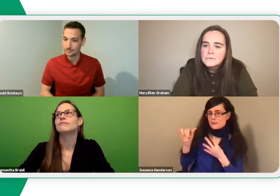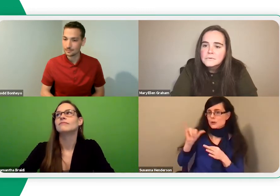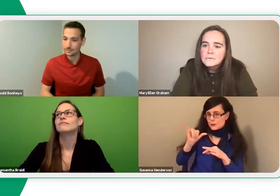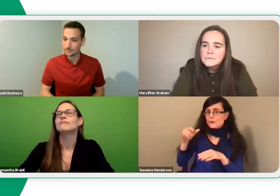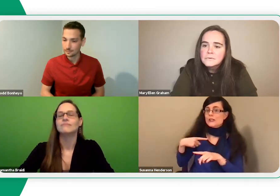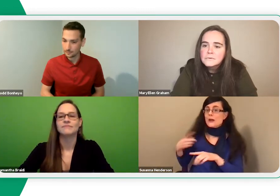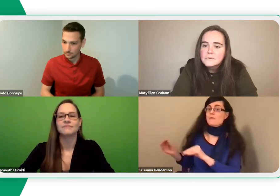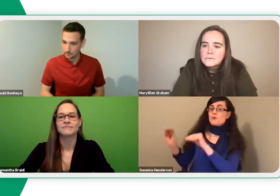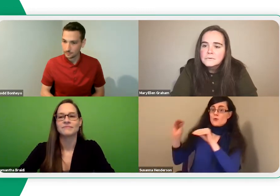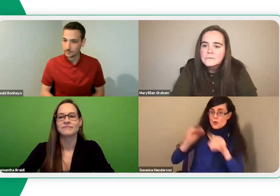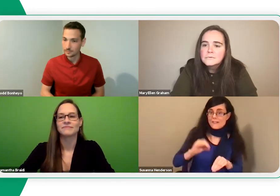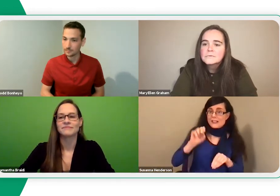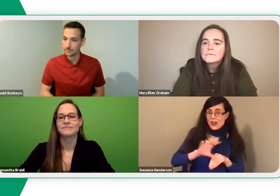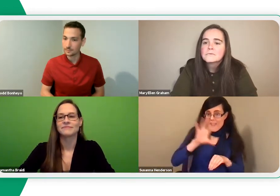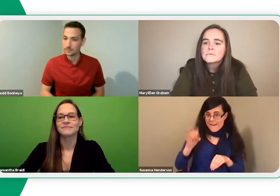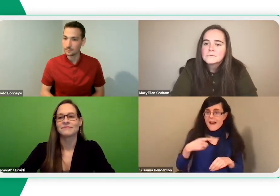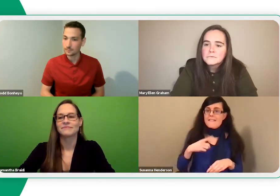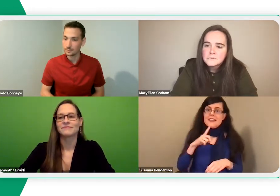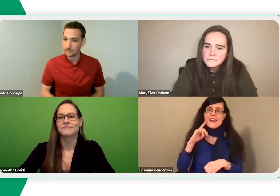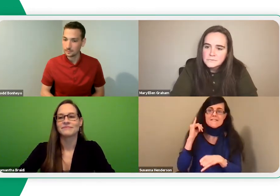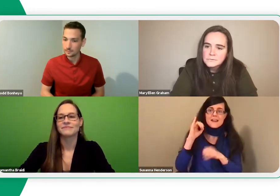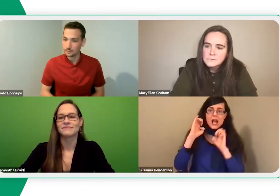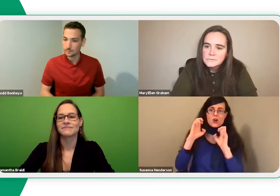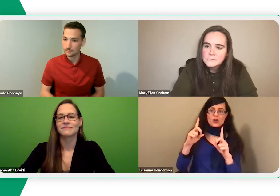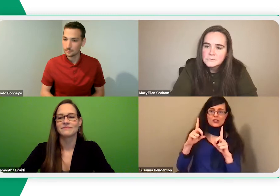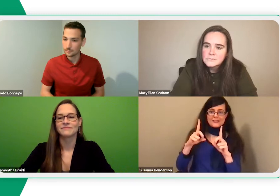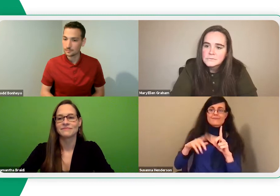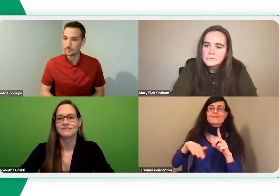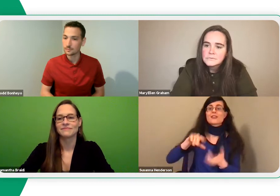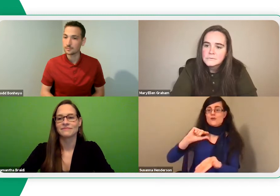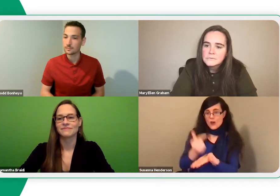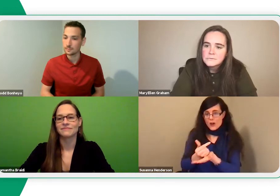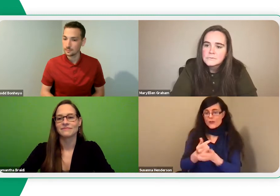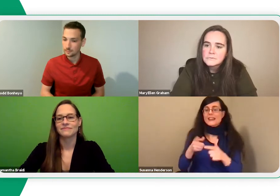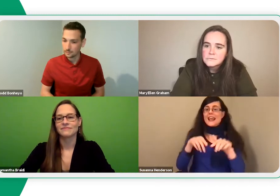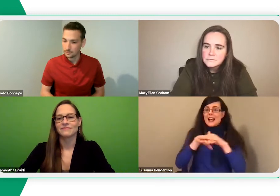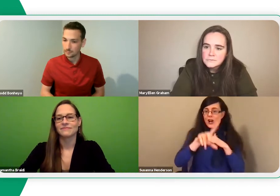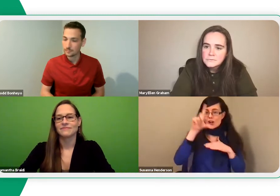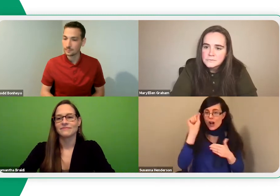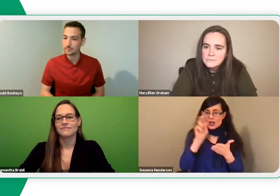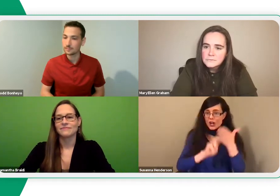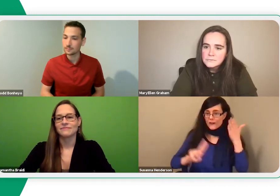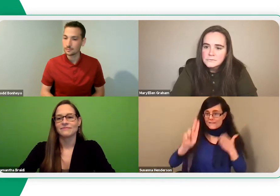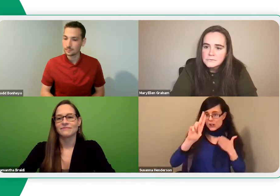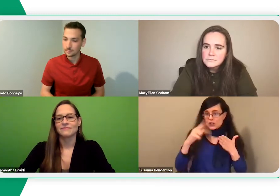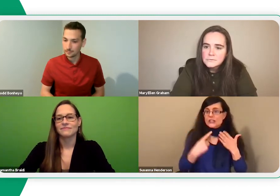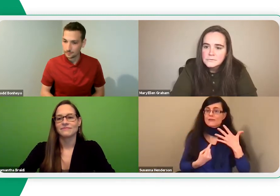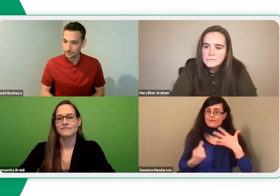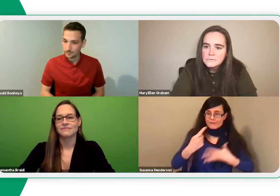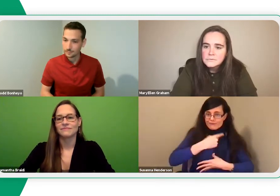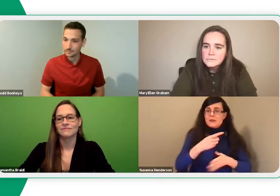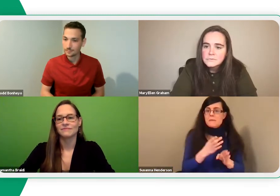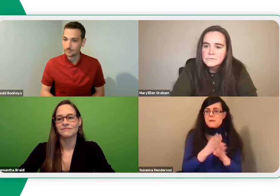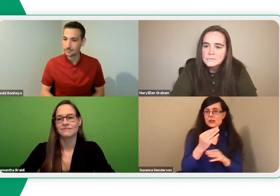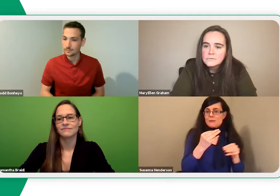And when my family, I have a hearing family, and when my family found out that I was deaf, we moved to South Africa so that I could have an education. And when